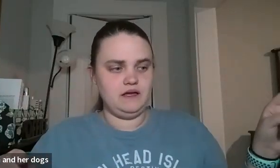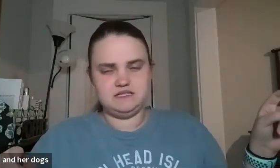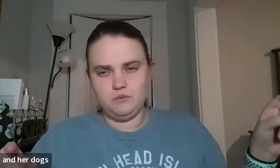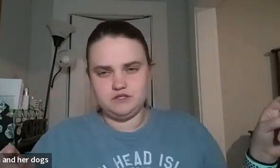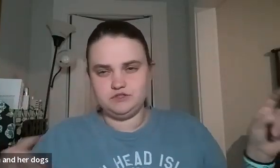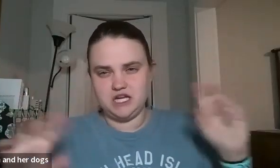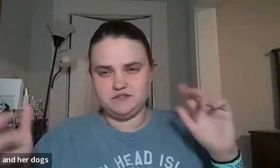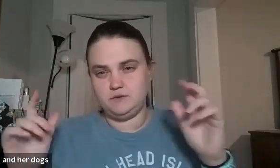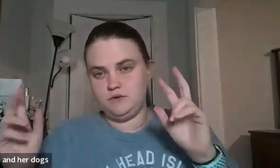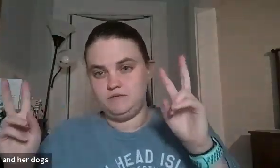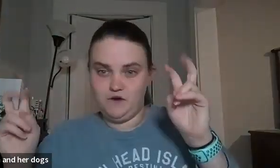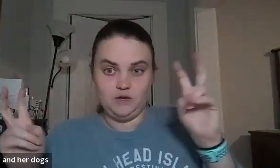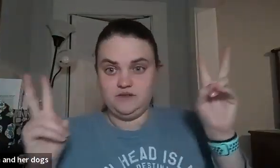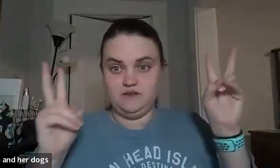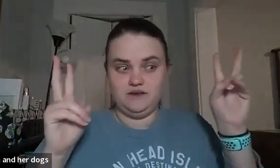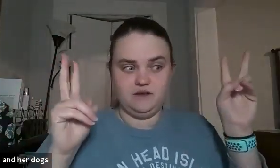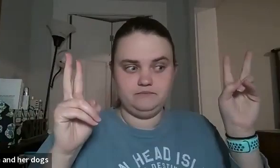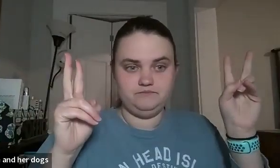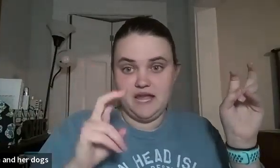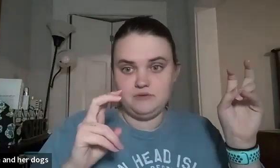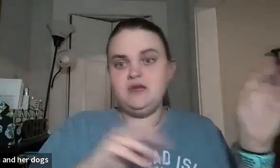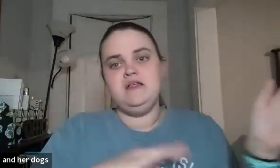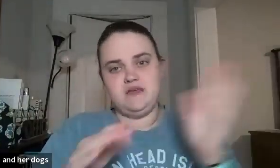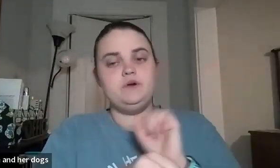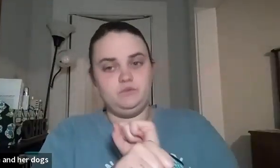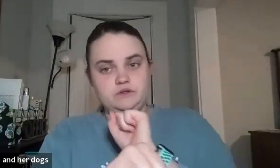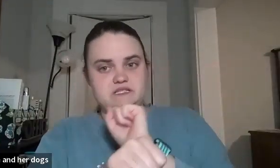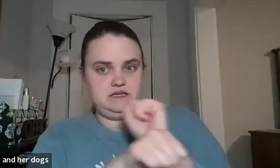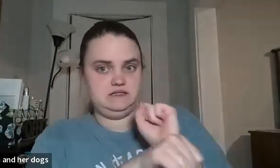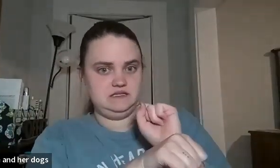some words will change through the verb and the noun. That one will stay consistent.